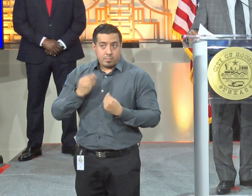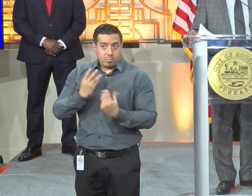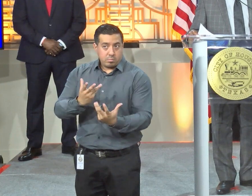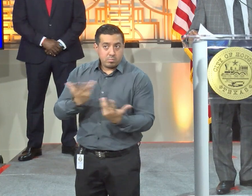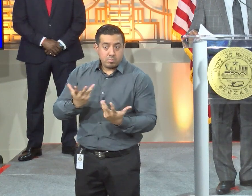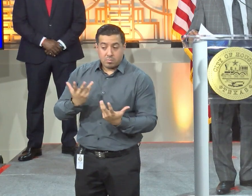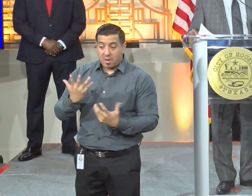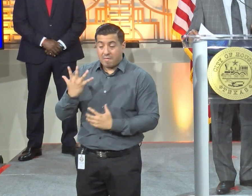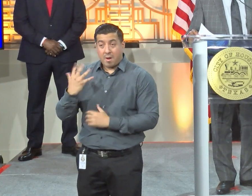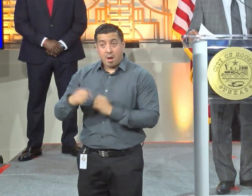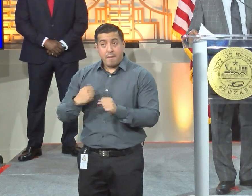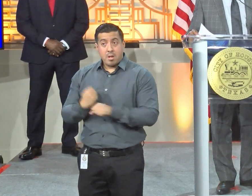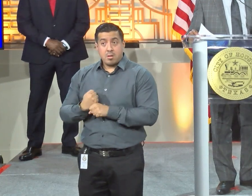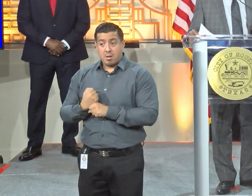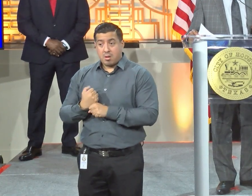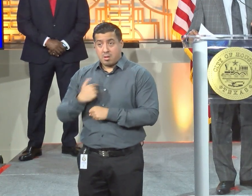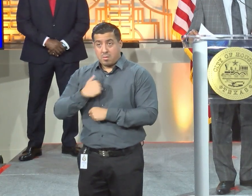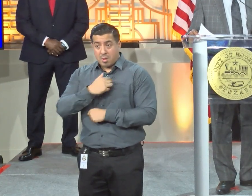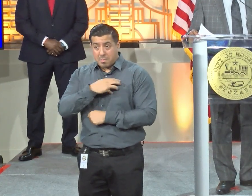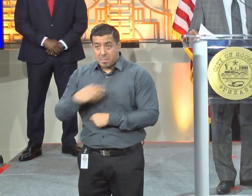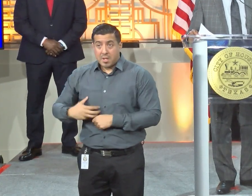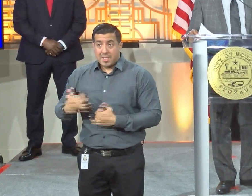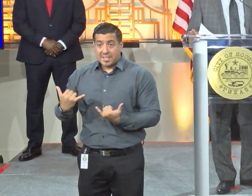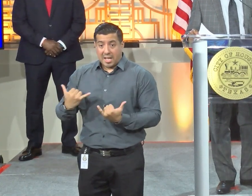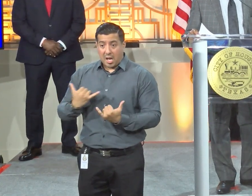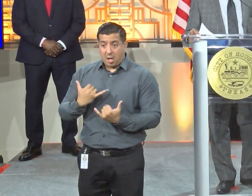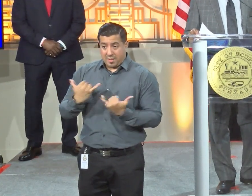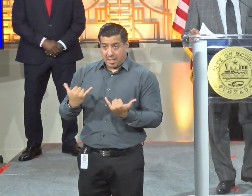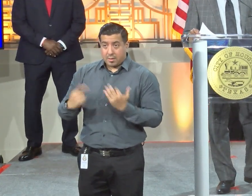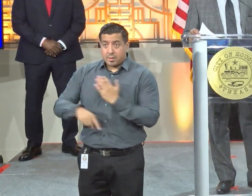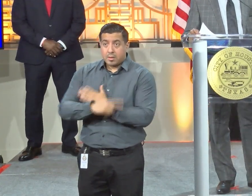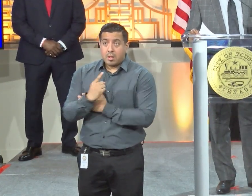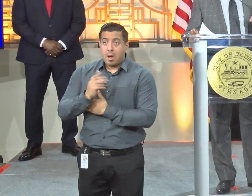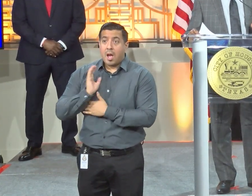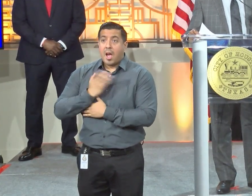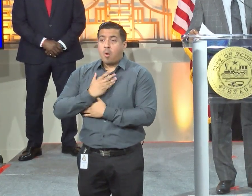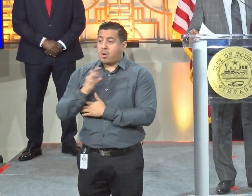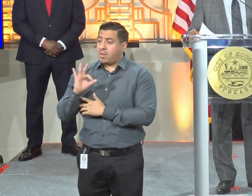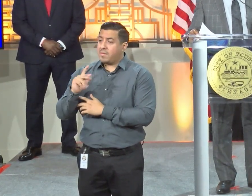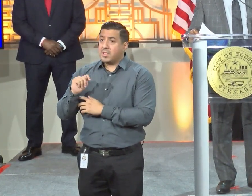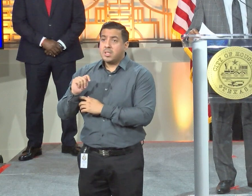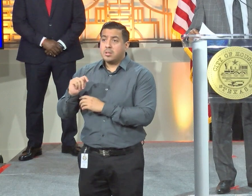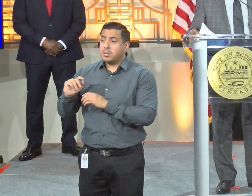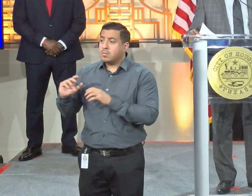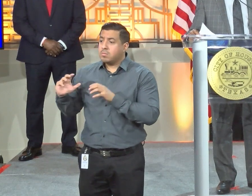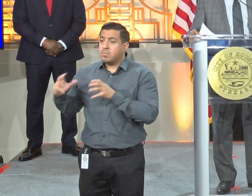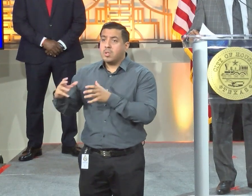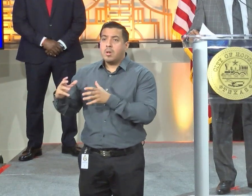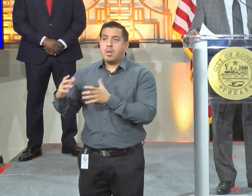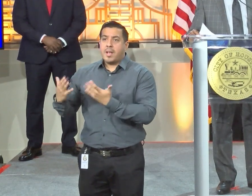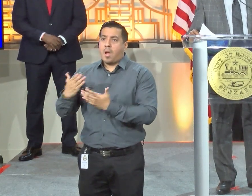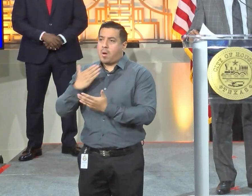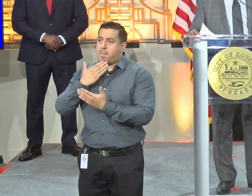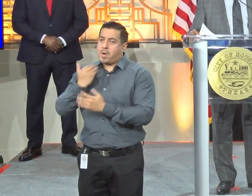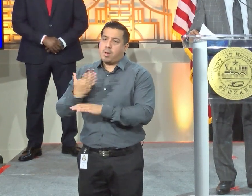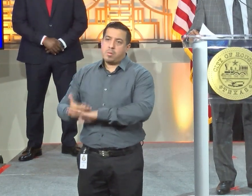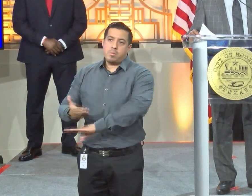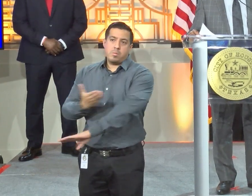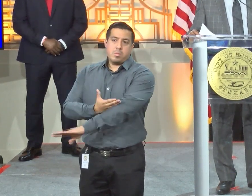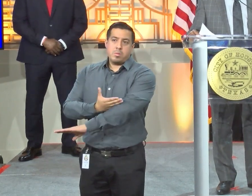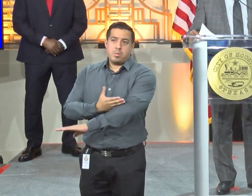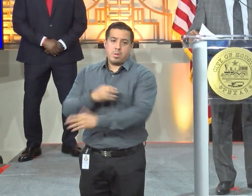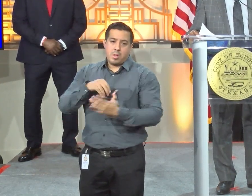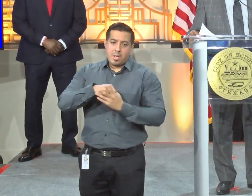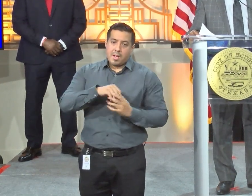in the 5 years of being mayor and where we are today, that our fleet is in much better shape in both